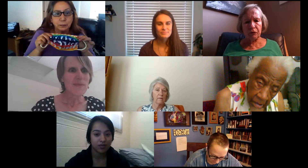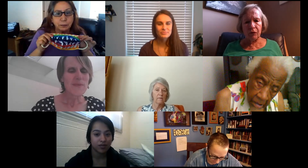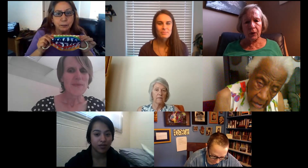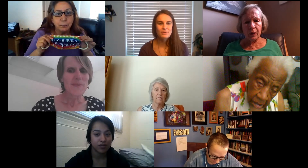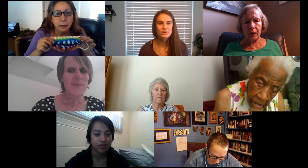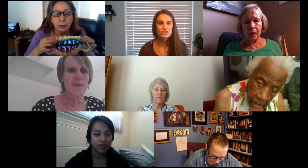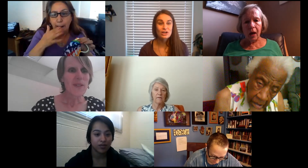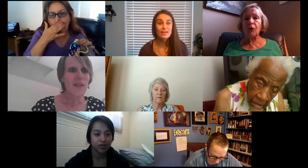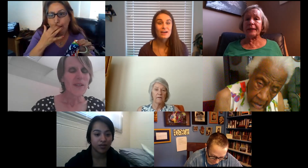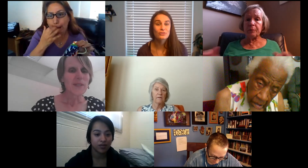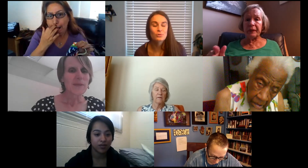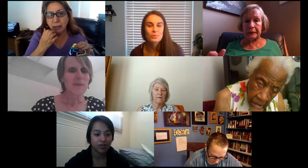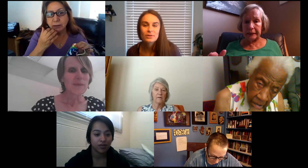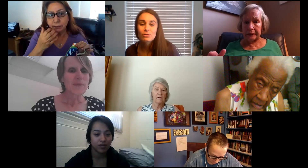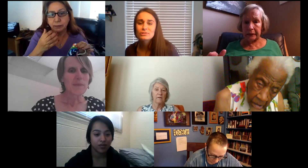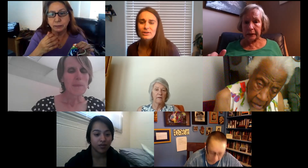it? maybe you could share that group. Oh, sorry.